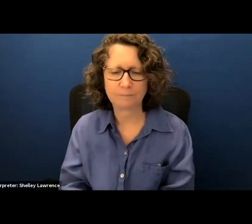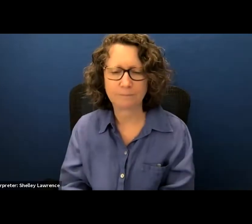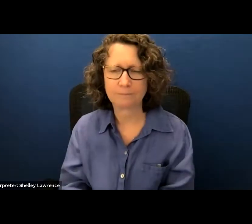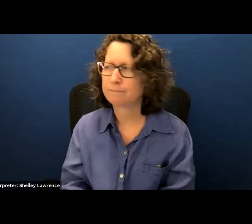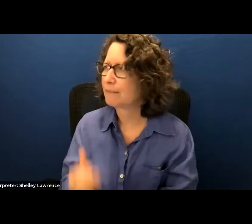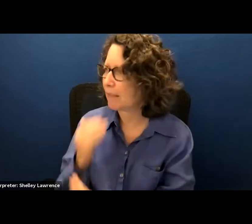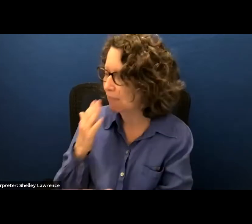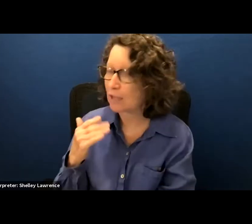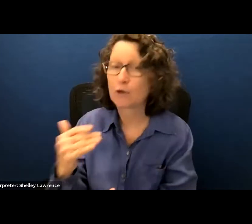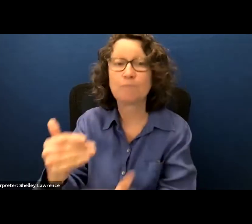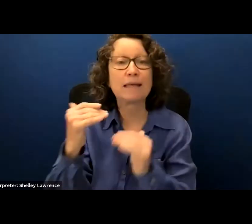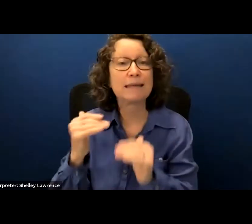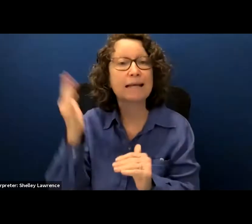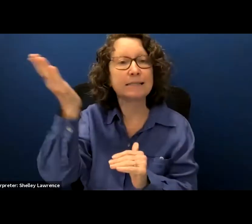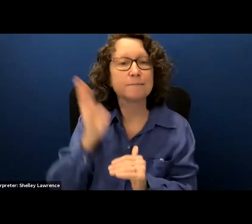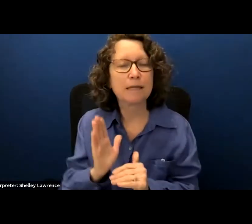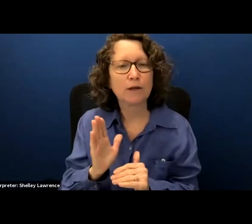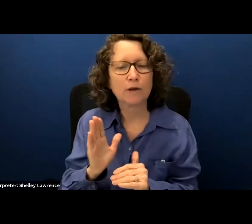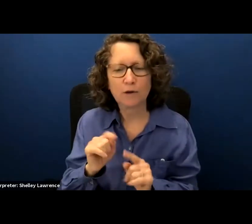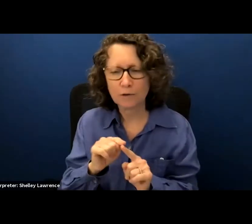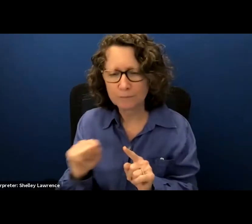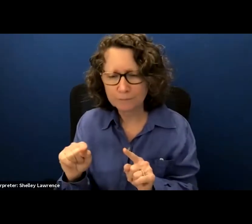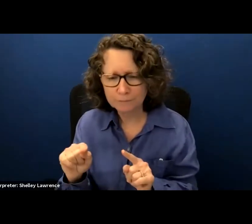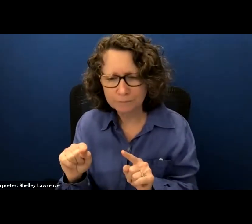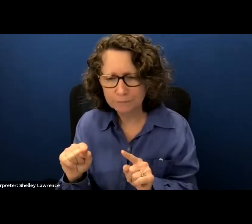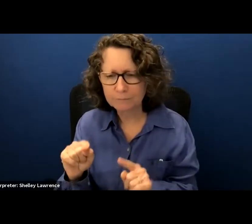Thank you. The next speaker is Pedro Hernandez.